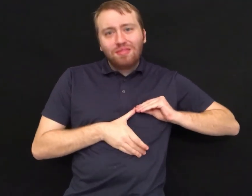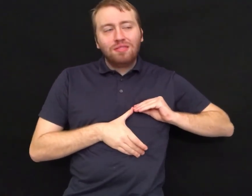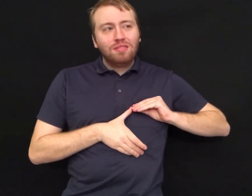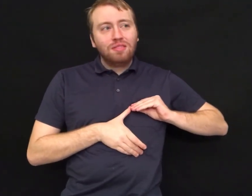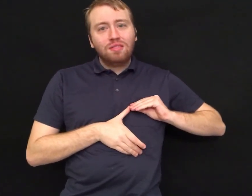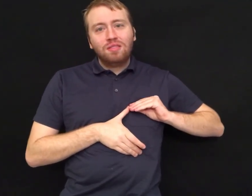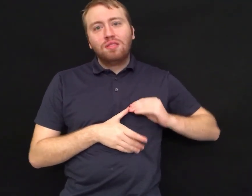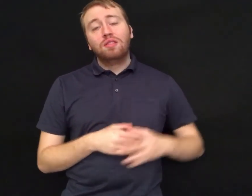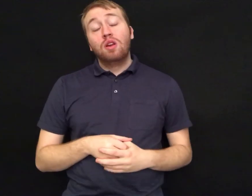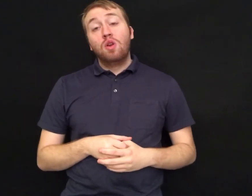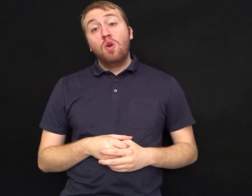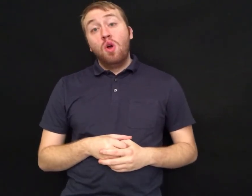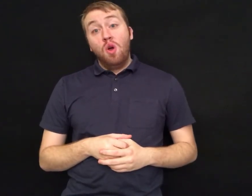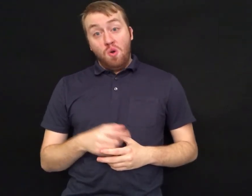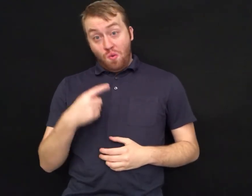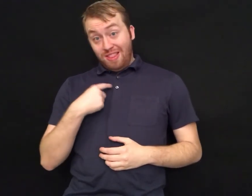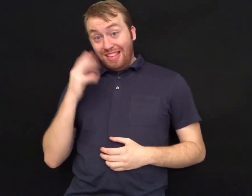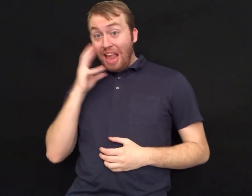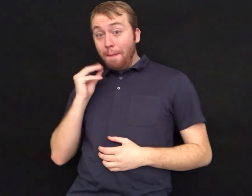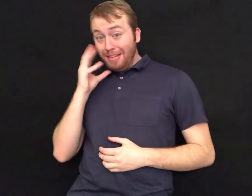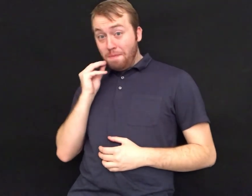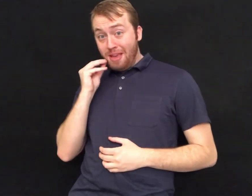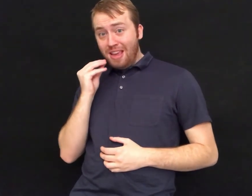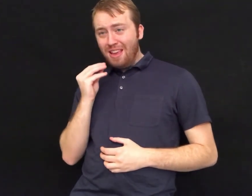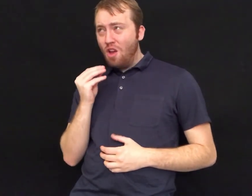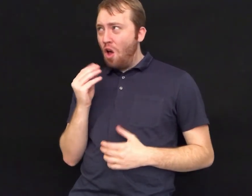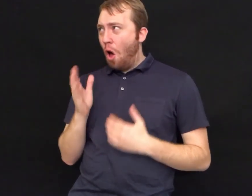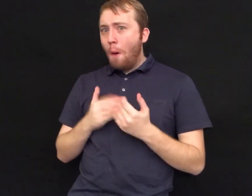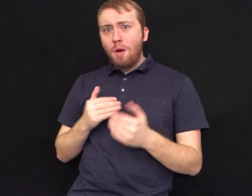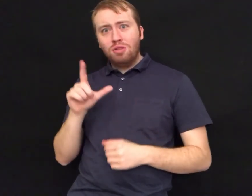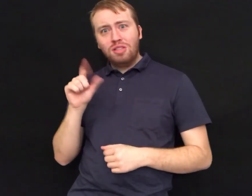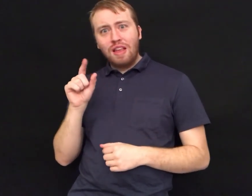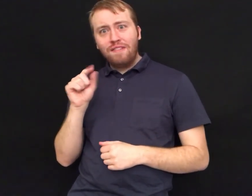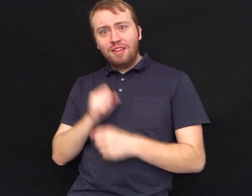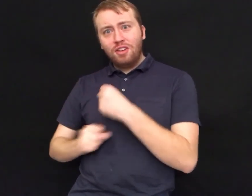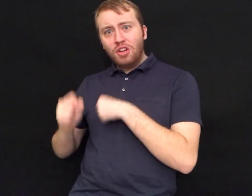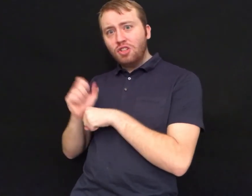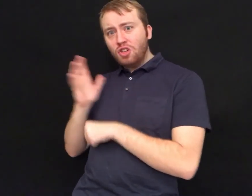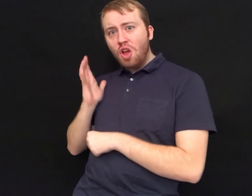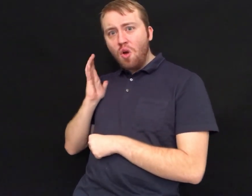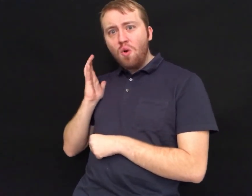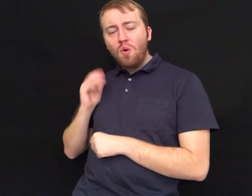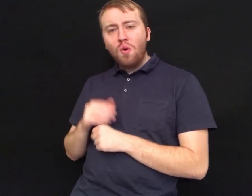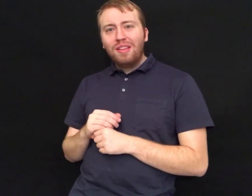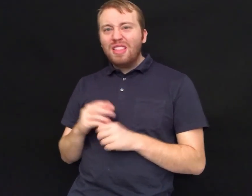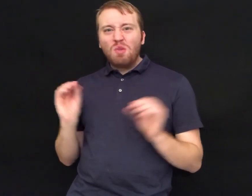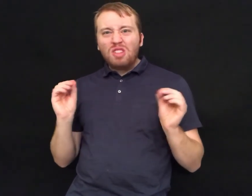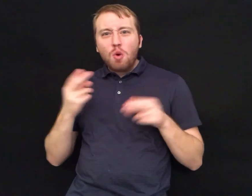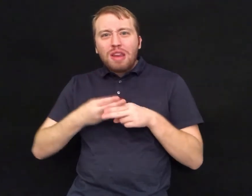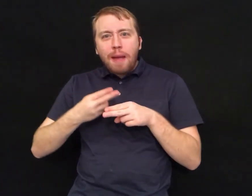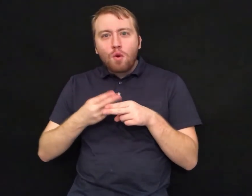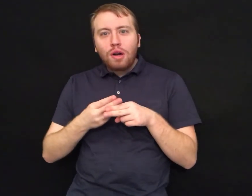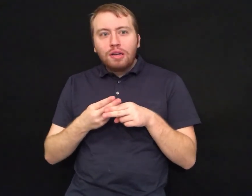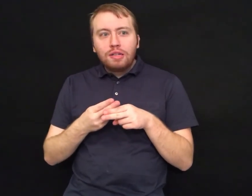happened to me 17 years ago there was no name for it now we call it cyberbullying and online